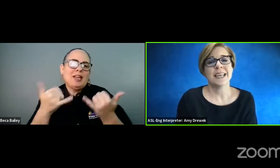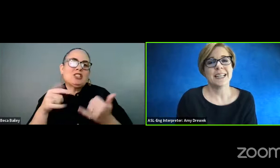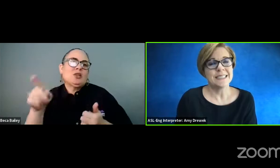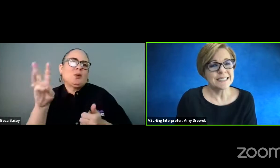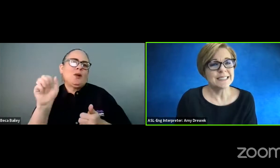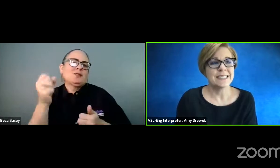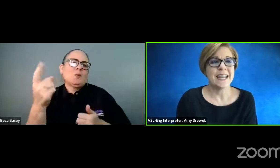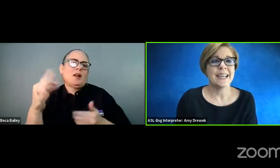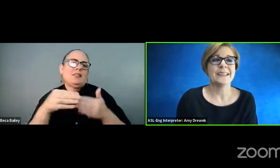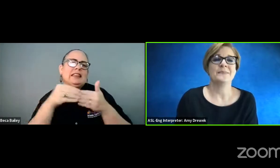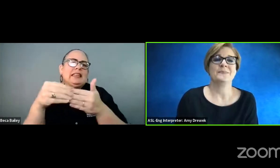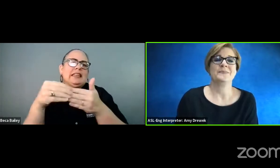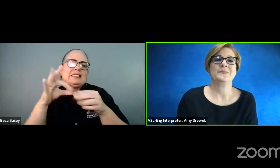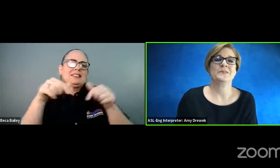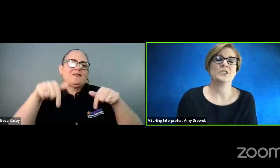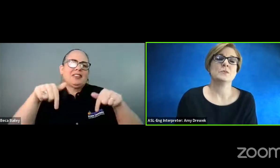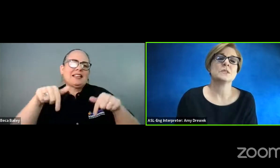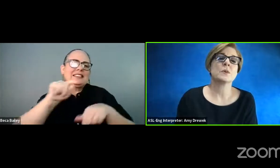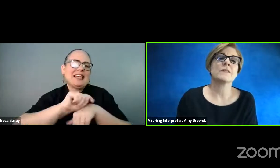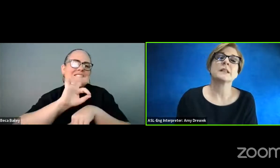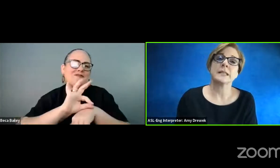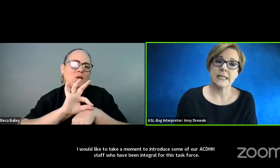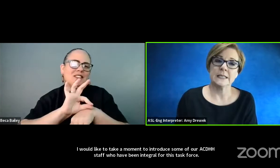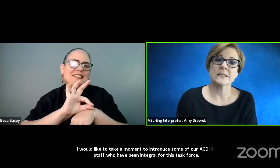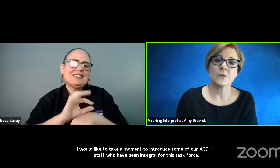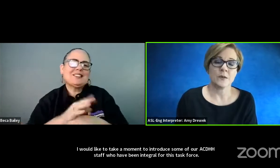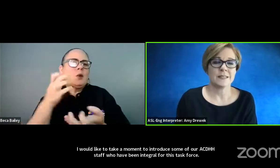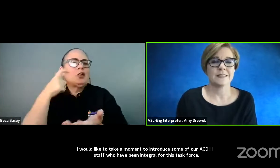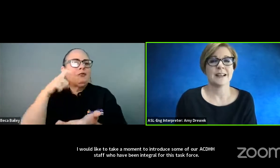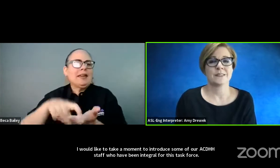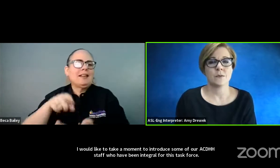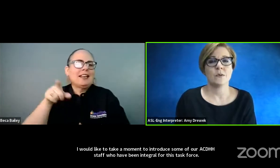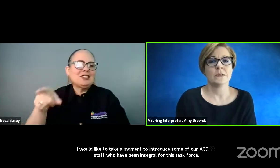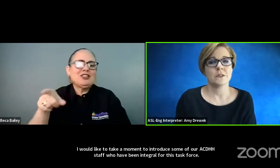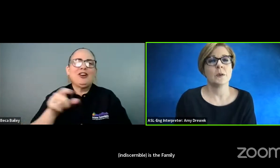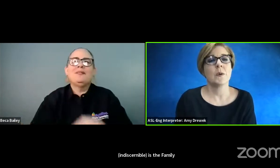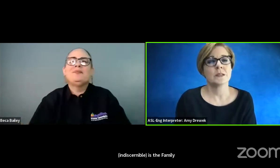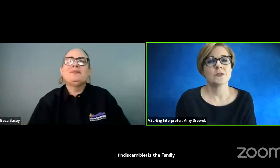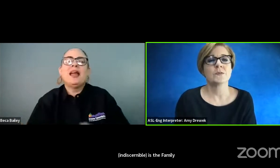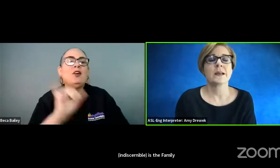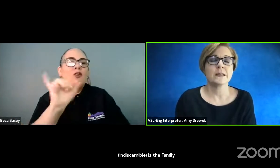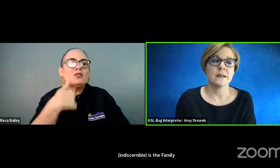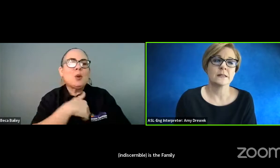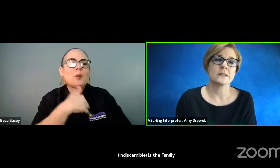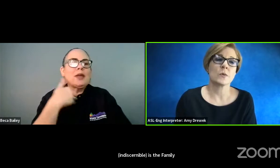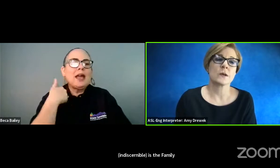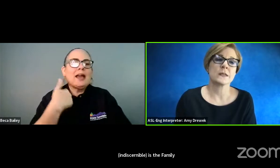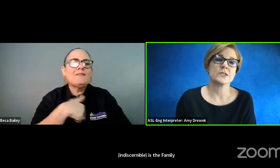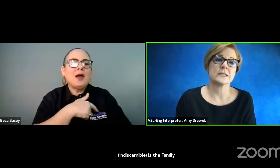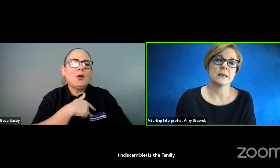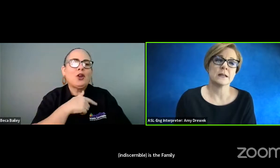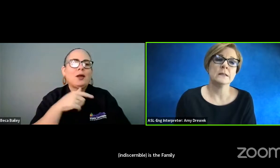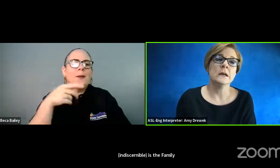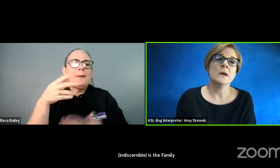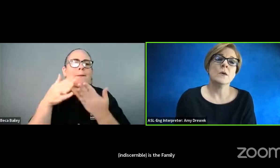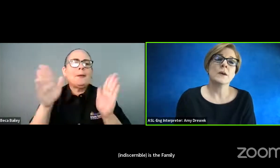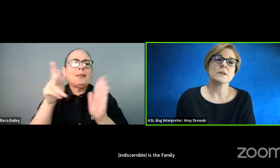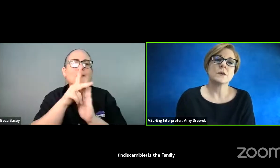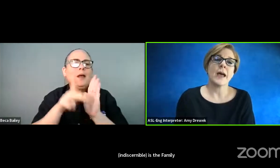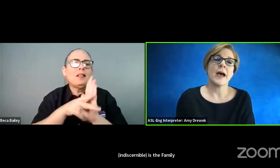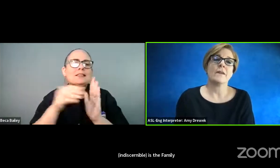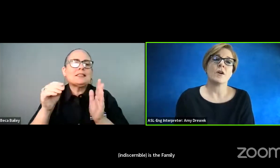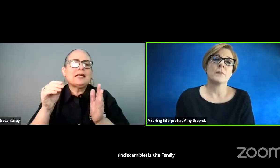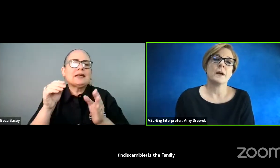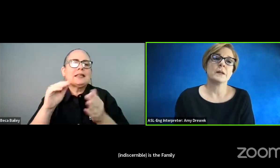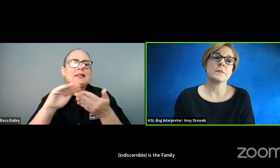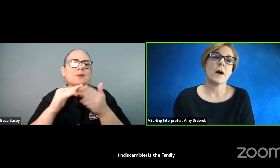unable to attend today. She was one of the leads for this task force, so we want to recognize the work that she's done. We